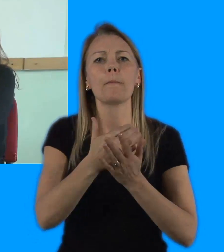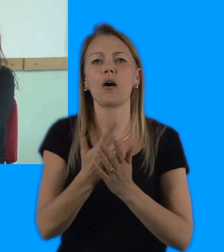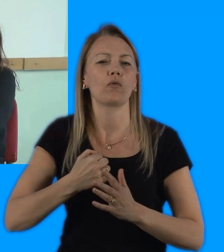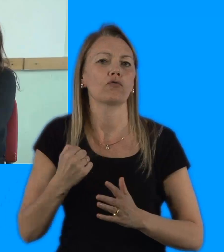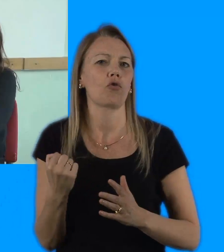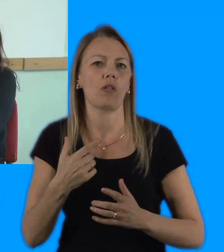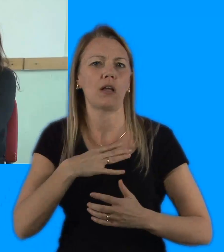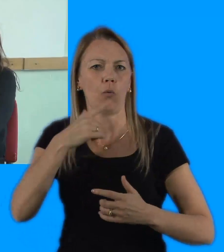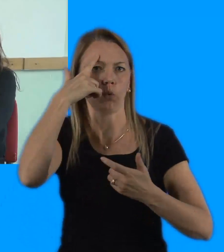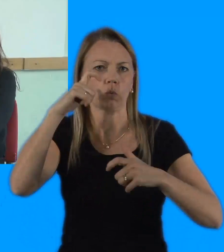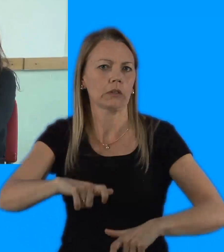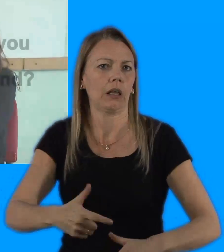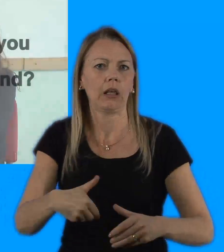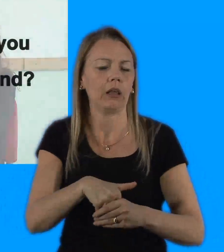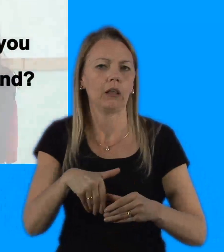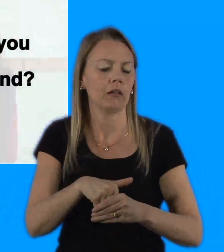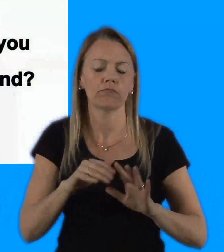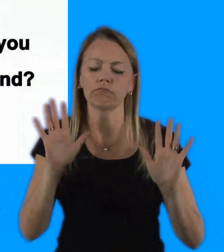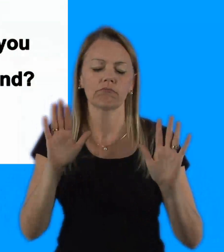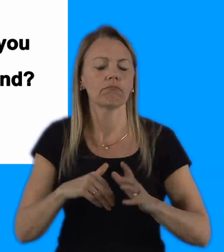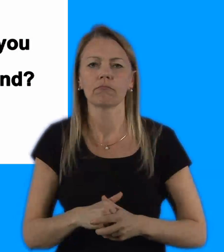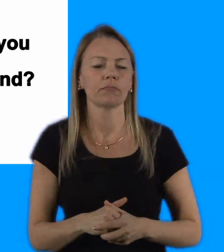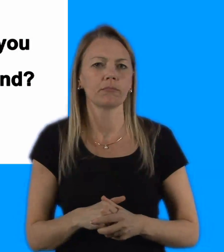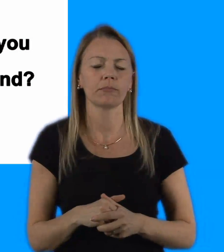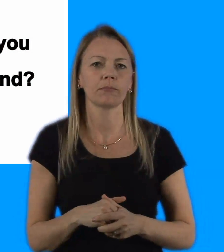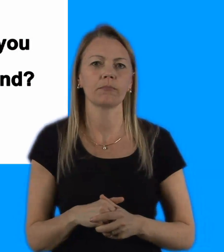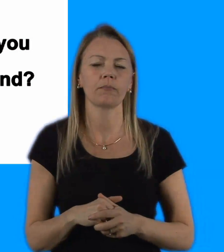not part of the Scotland that I want to live in.